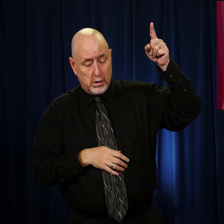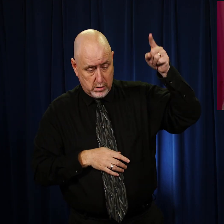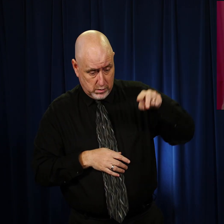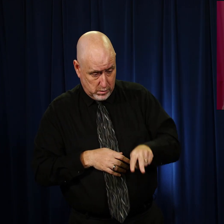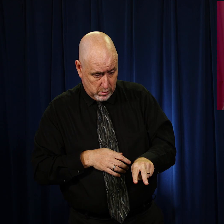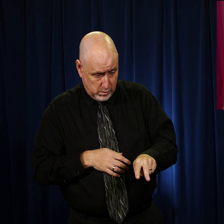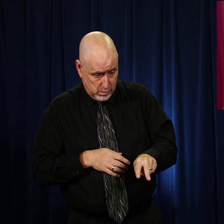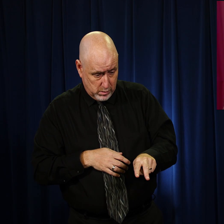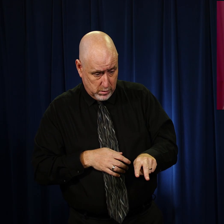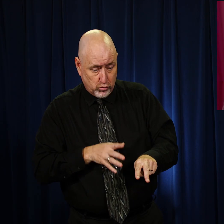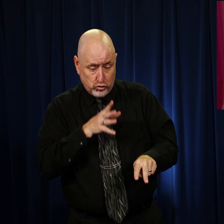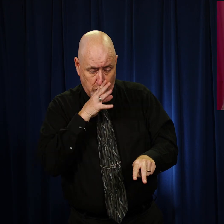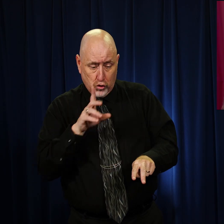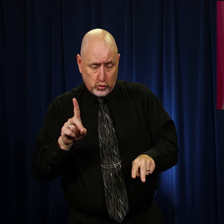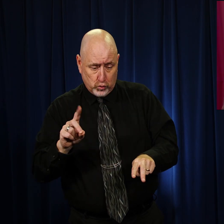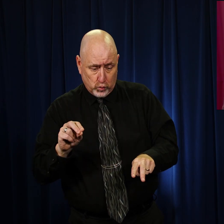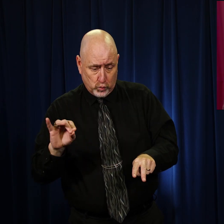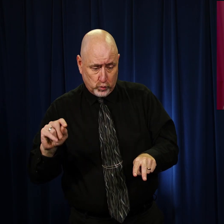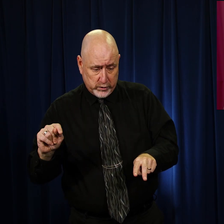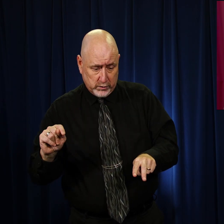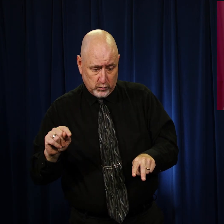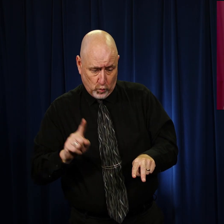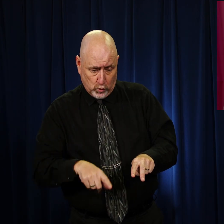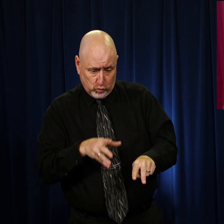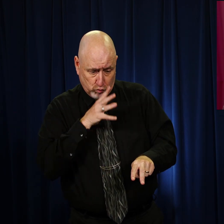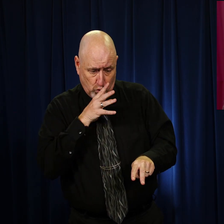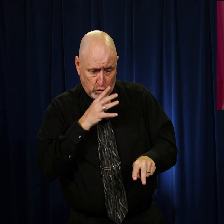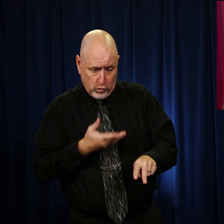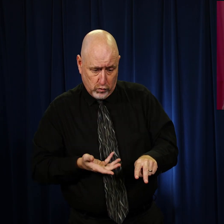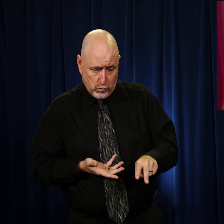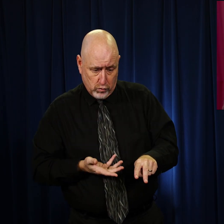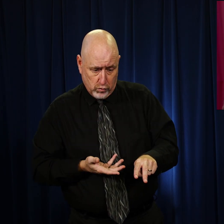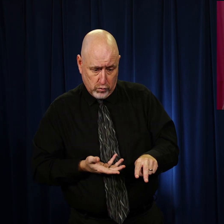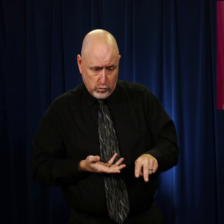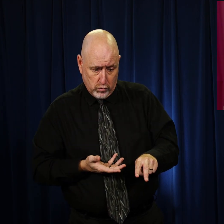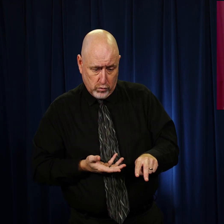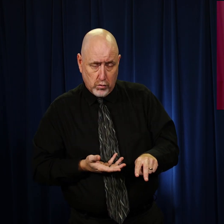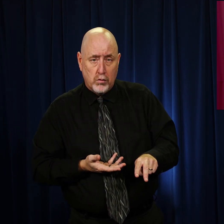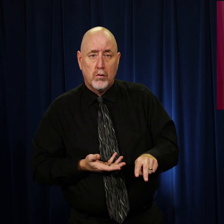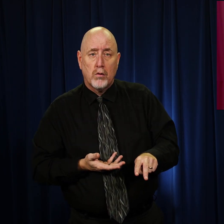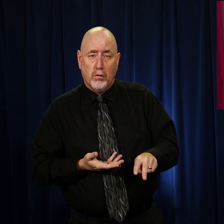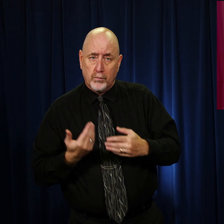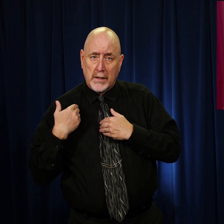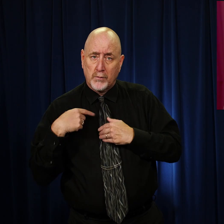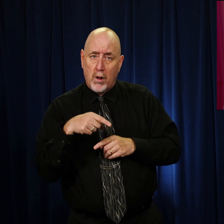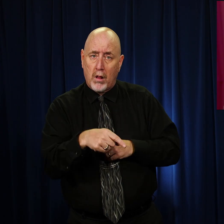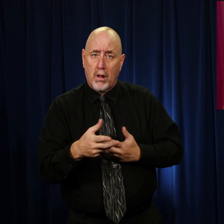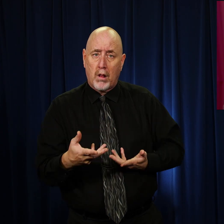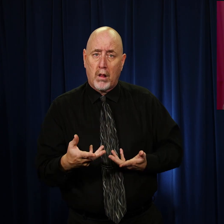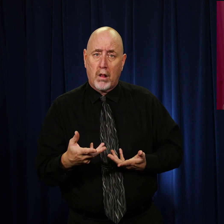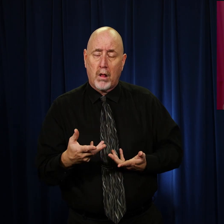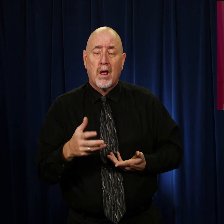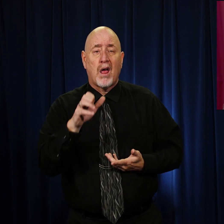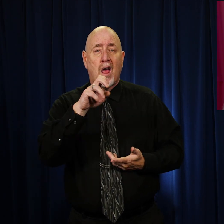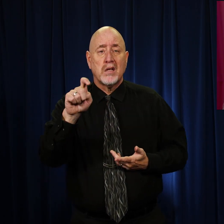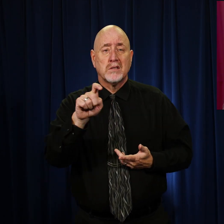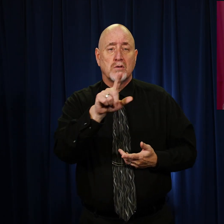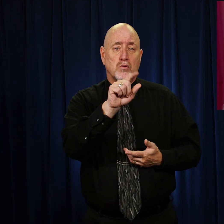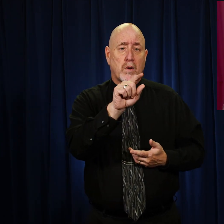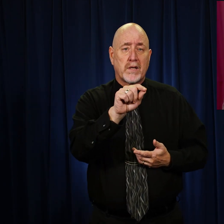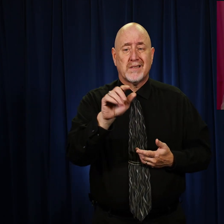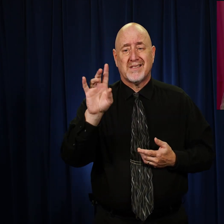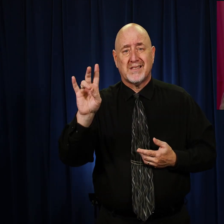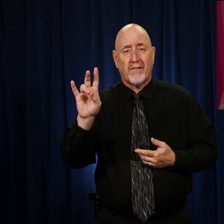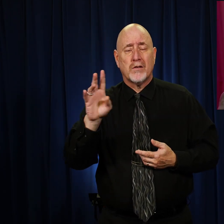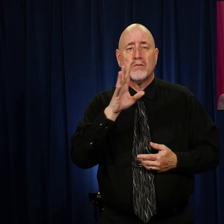you responsible for the things that you say that you're going to do. Now in Exodus chapter 20